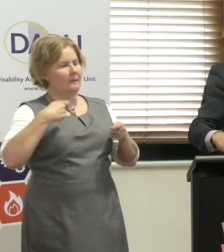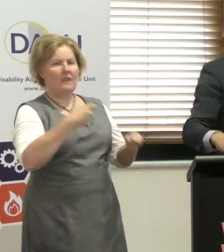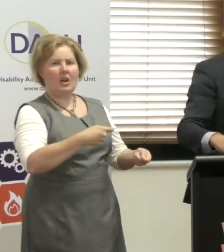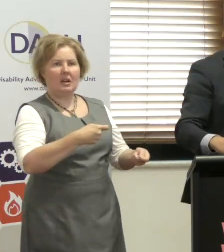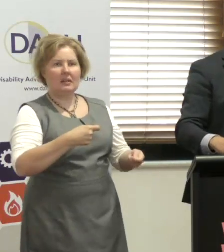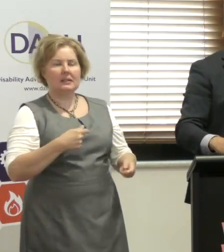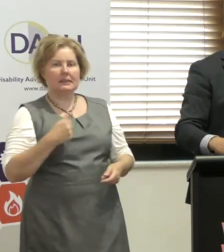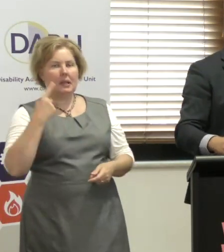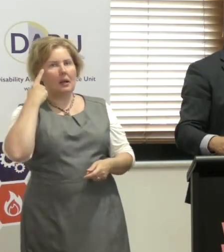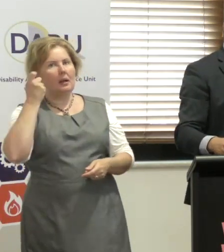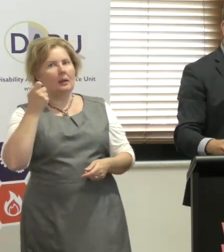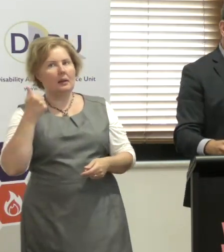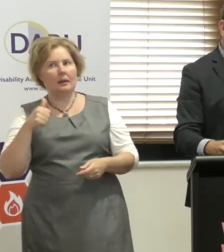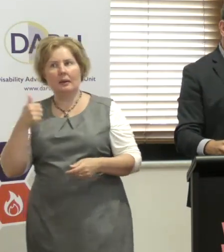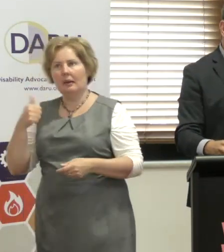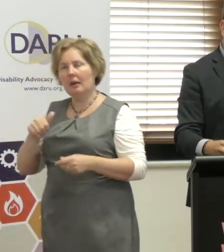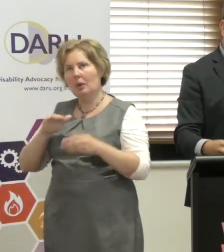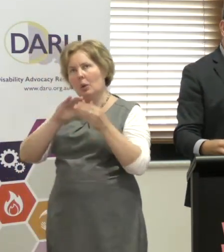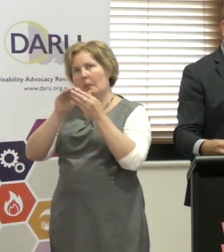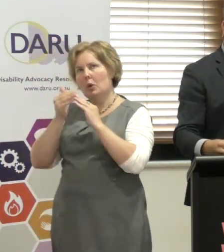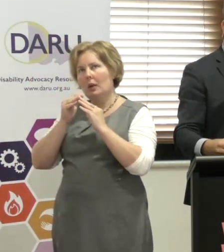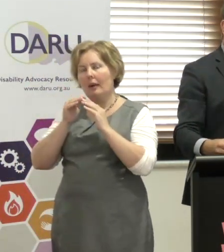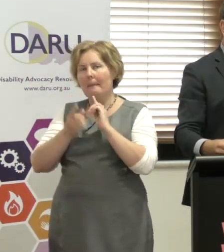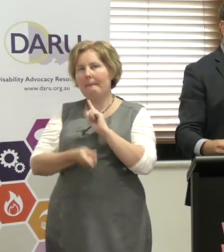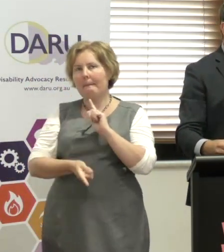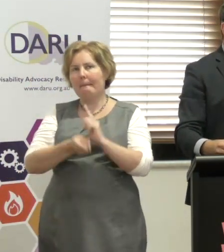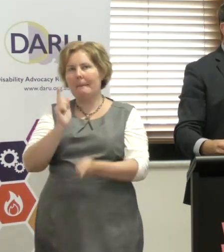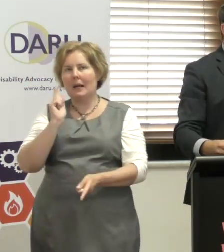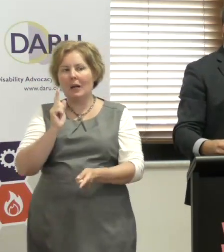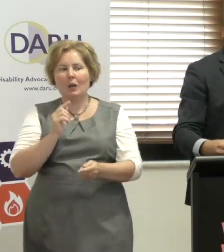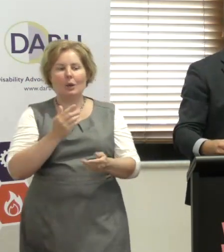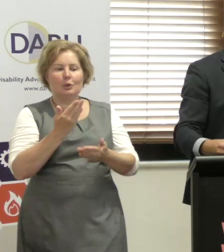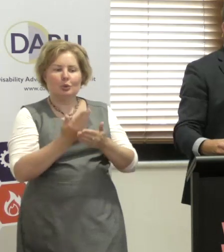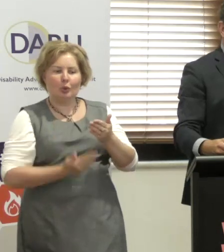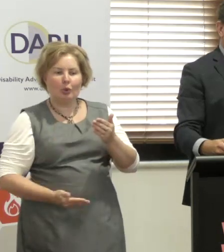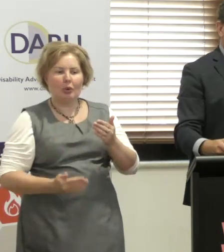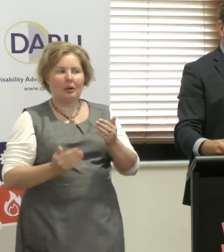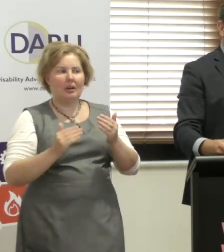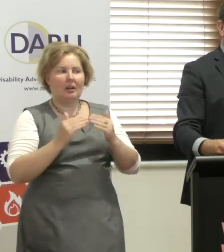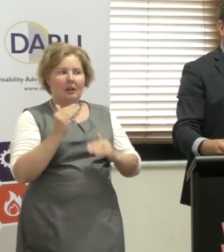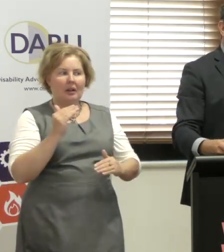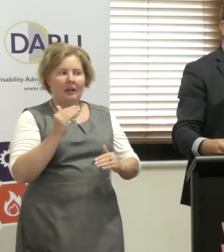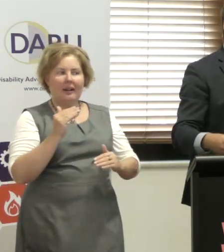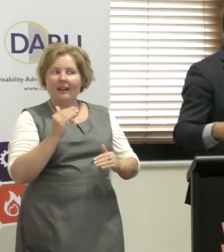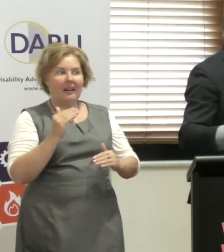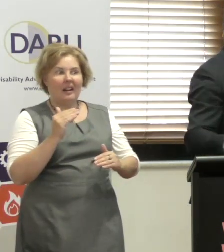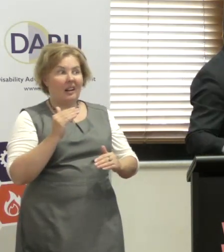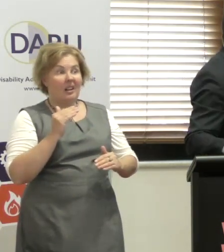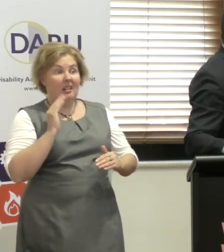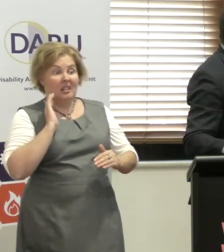So then that tweaked. It moved from this story of inequality into, despite all this inequality, we're surviving